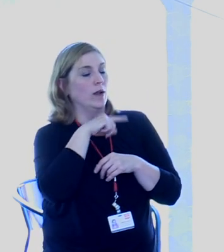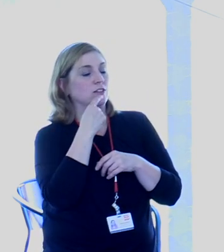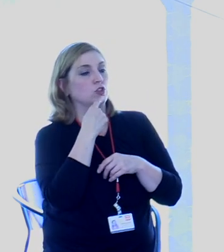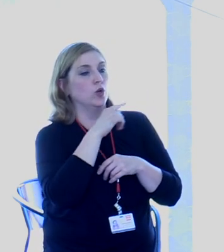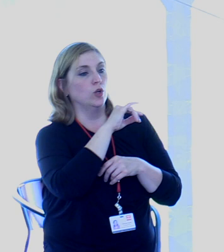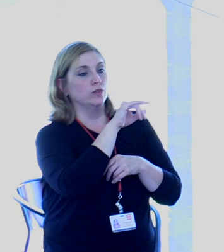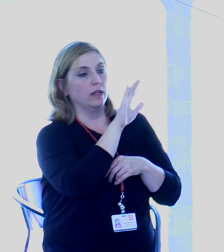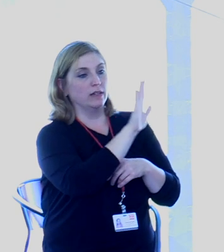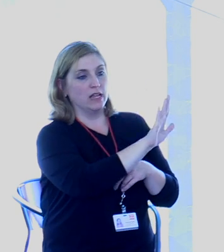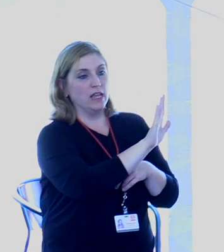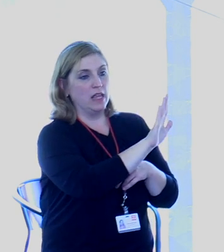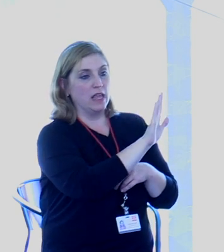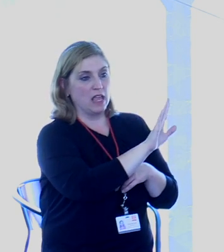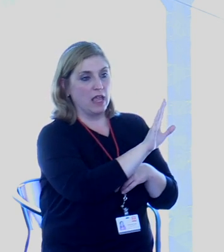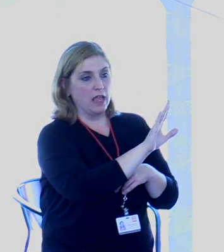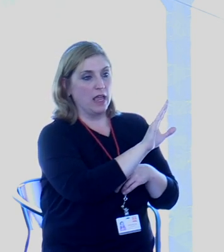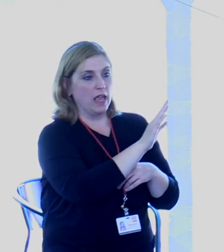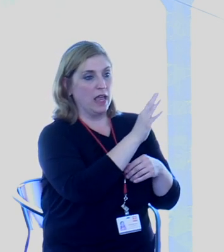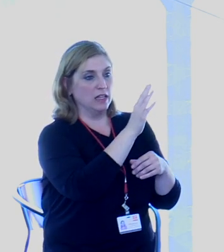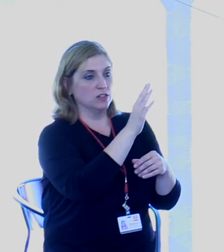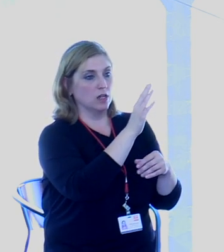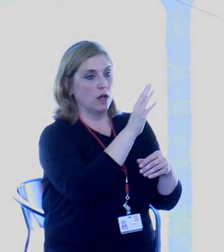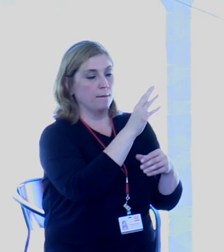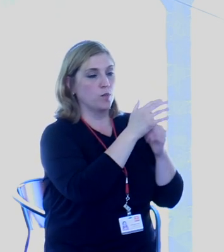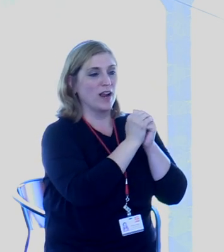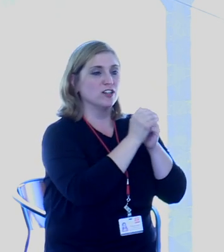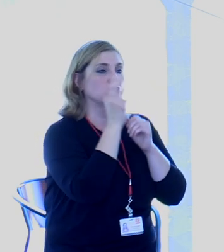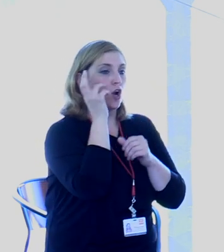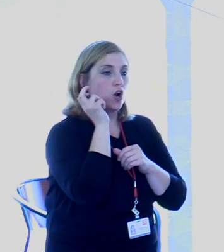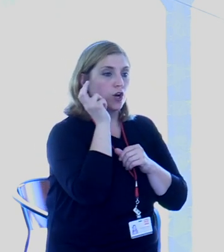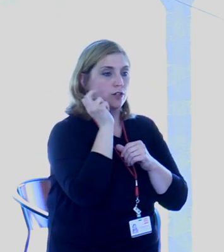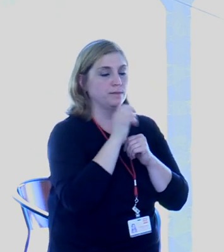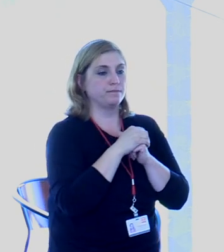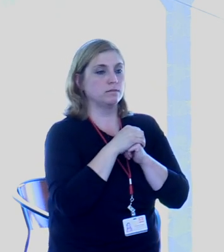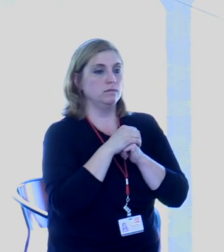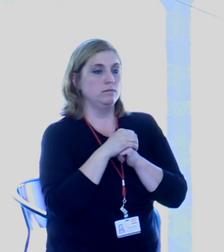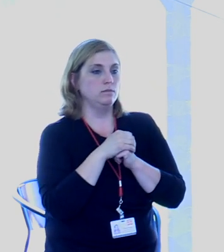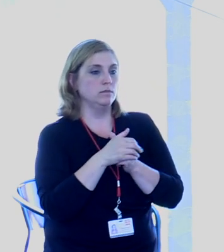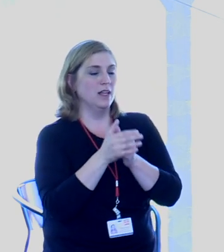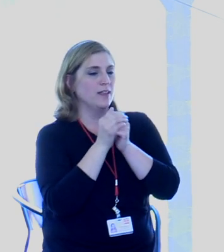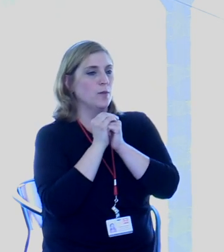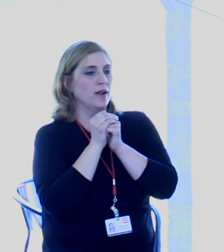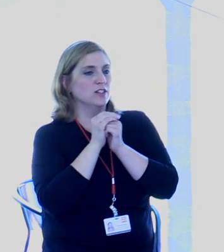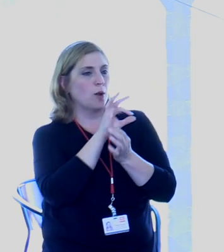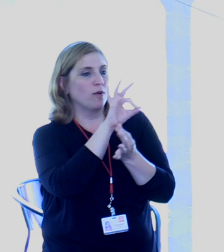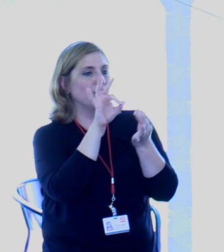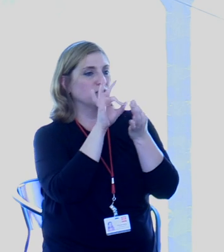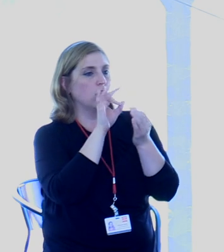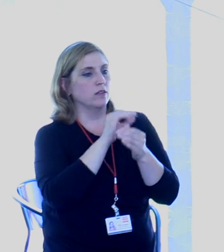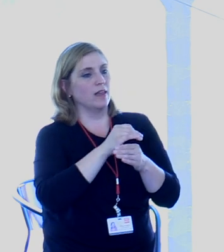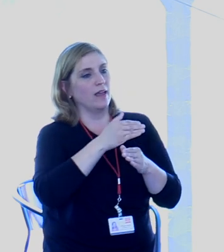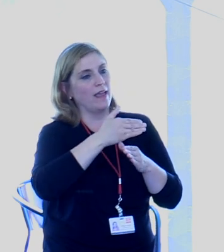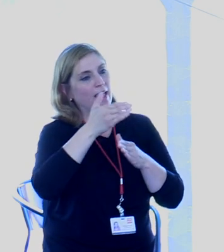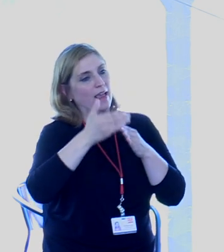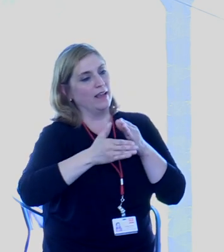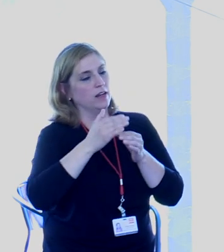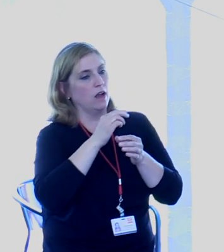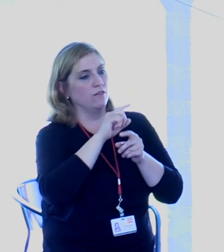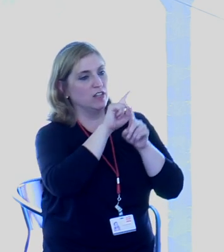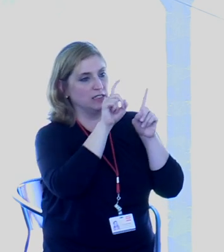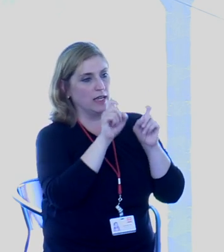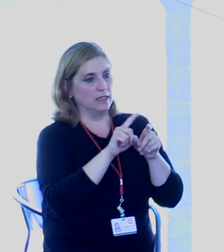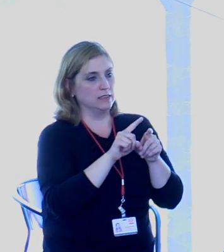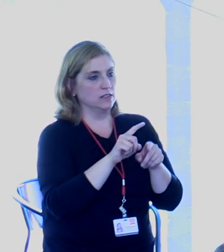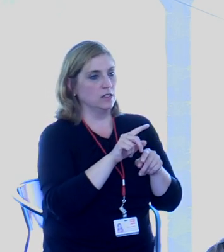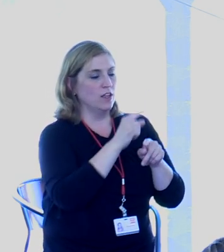that Job's prayers are heard, okay? Job's prayers are perfected on the other end of this test. The tradition